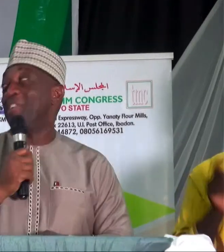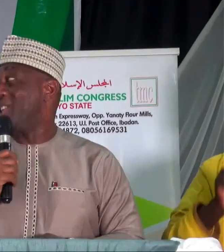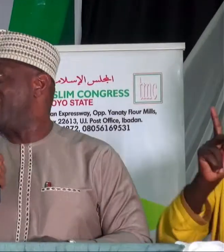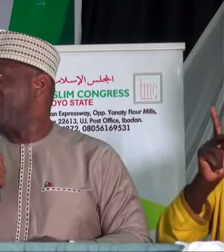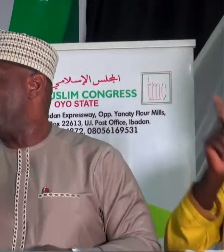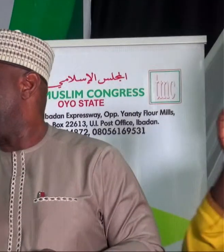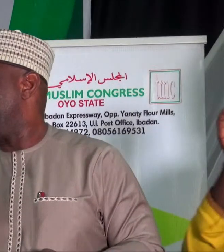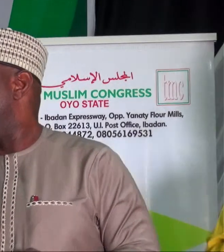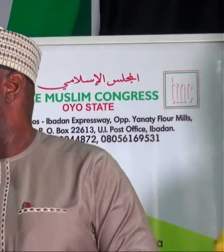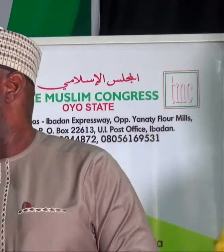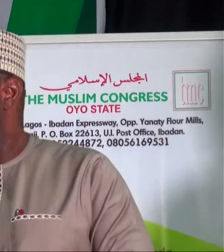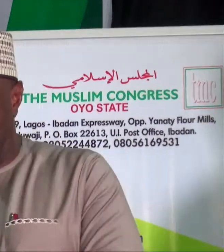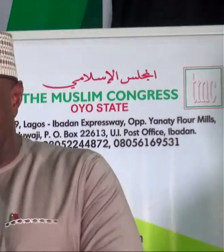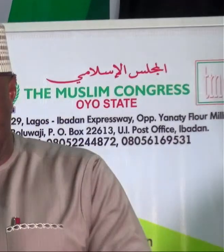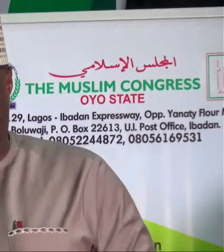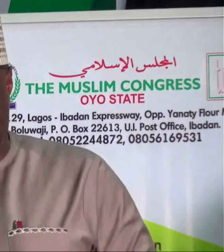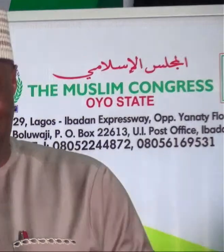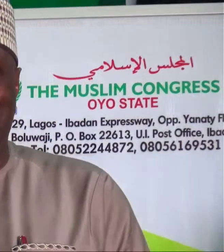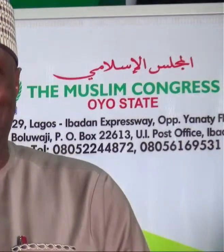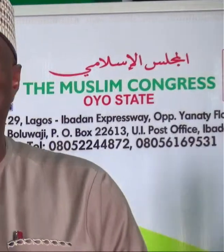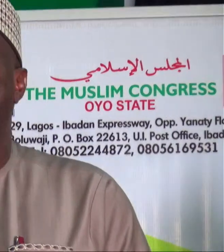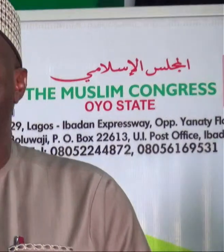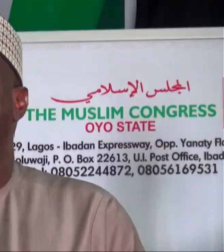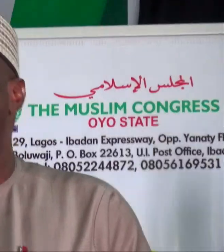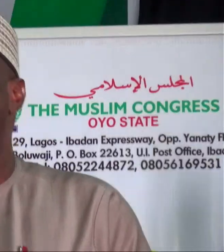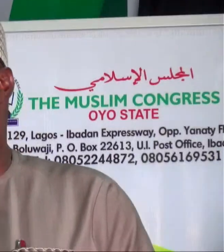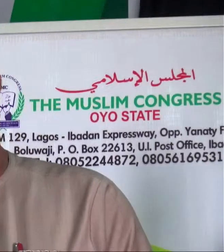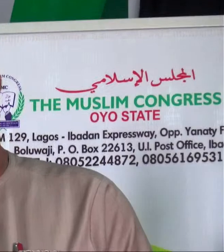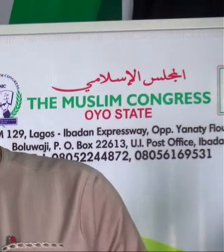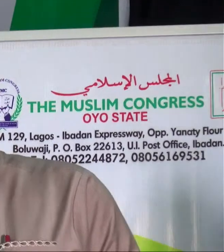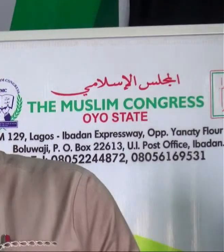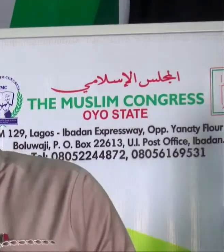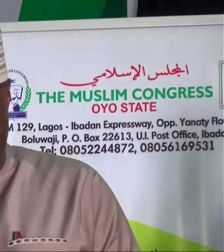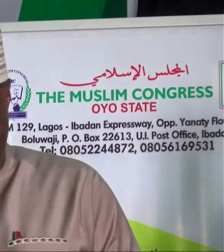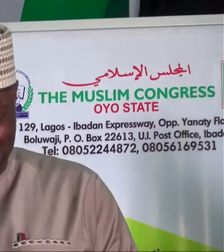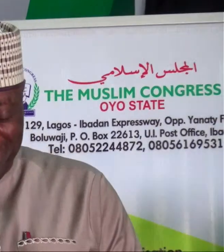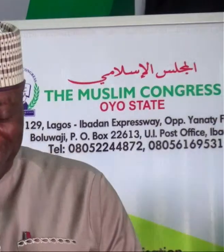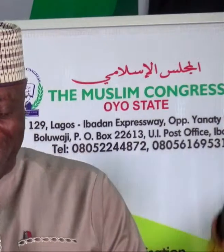yunifásitì àti poli àwọn ni wọ́n sọ̀rọ̀ ìgboro làwọn wà